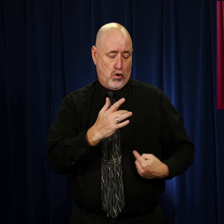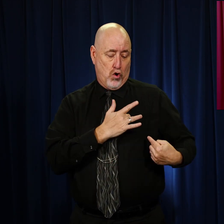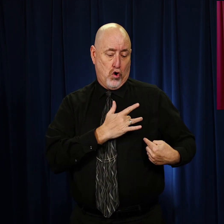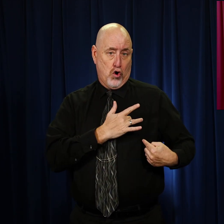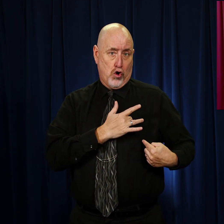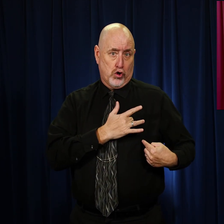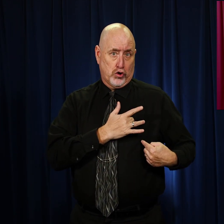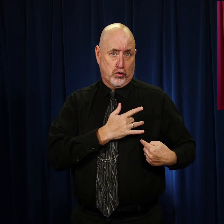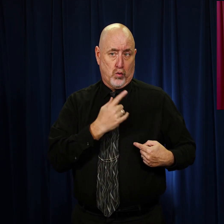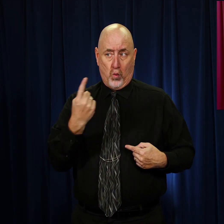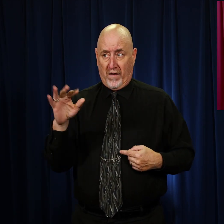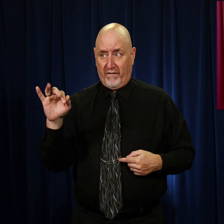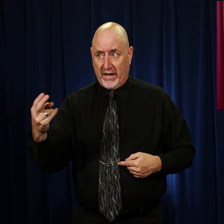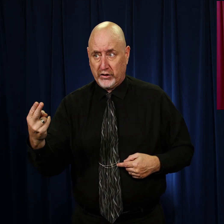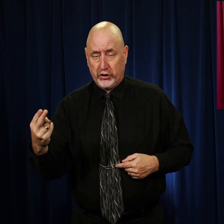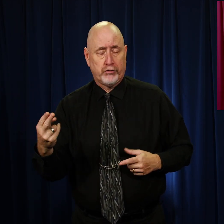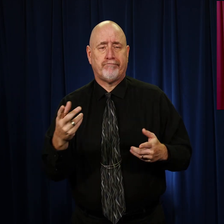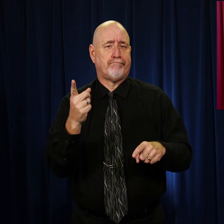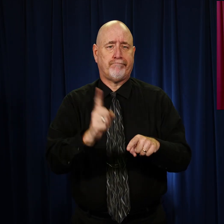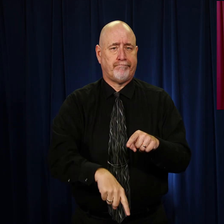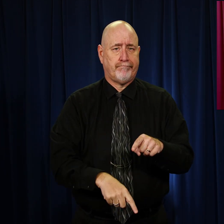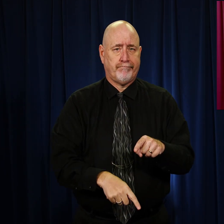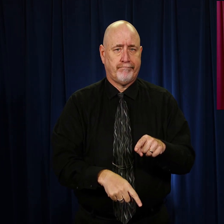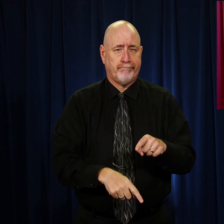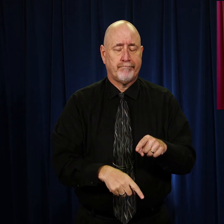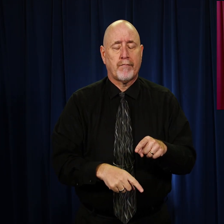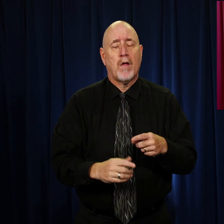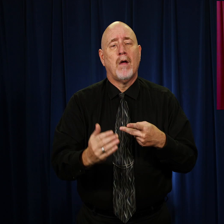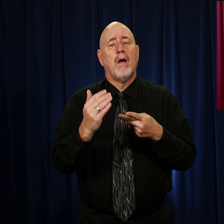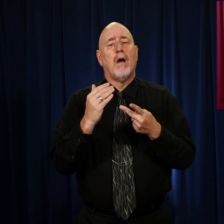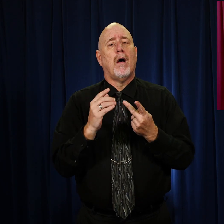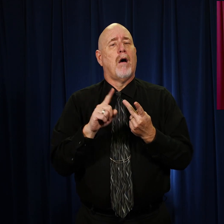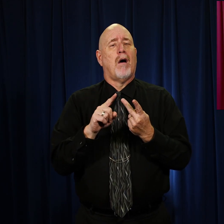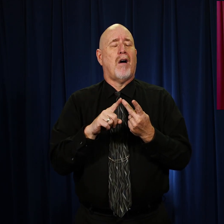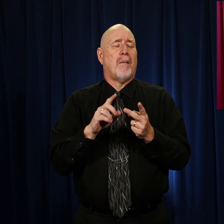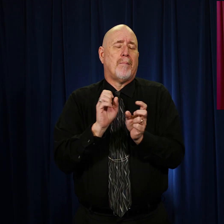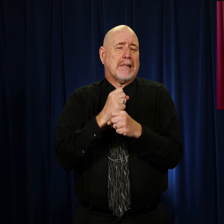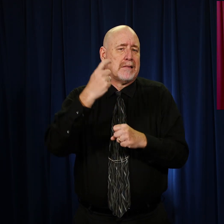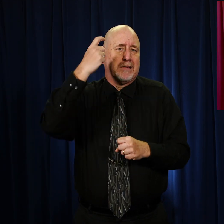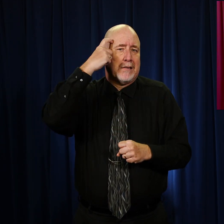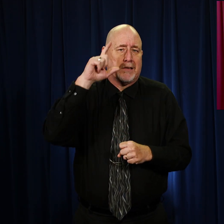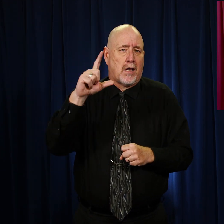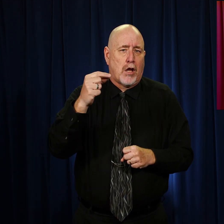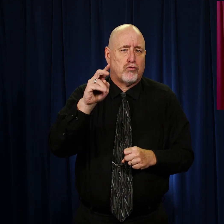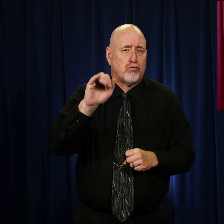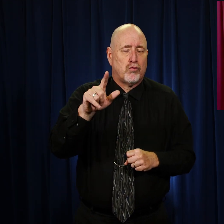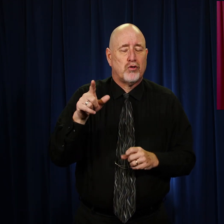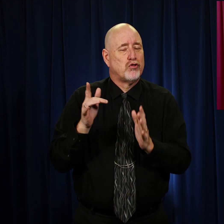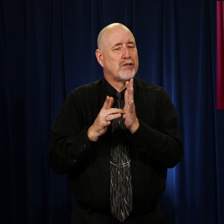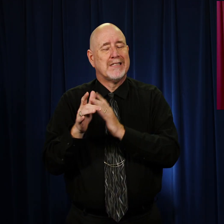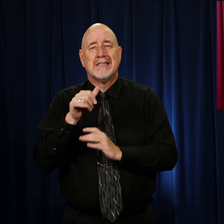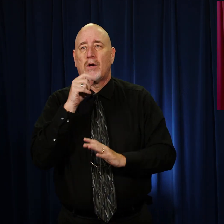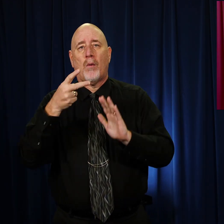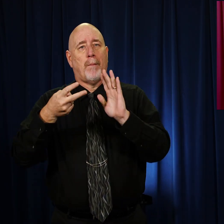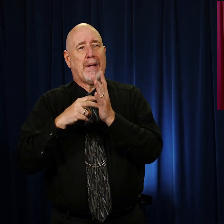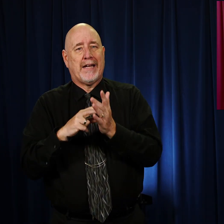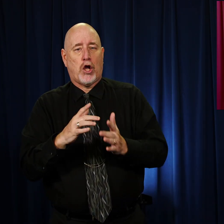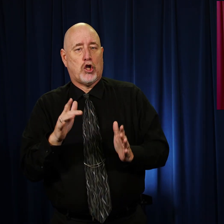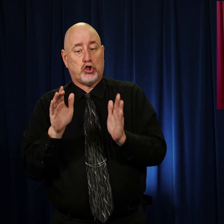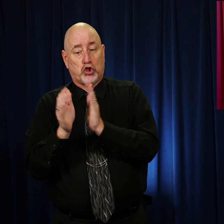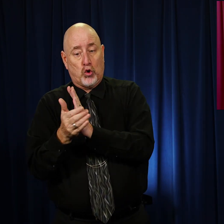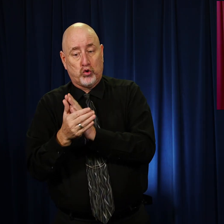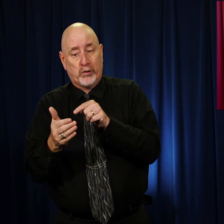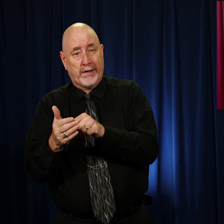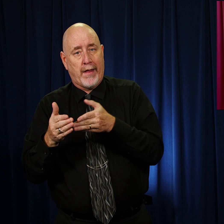with the adultery in the heart. Also, it's just logical that Jesus is not talking about adultery that